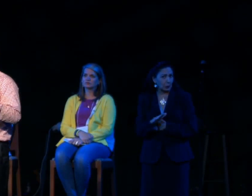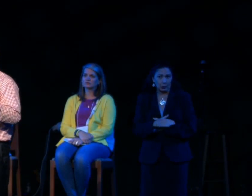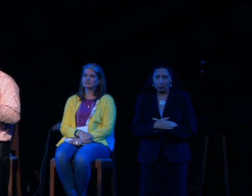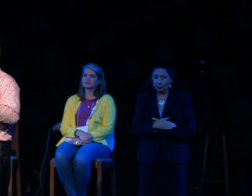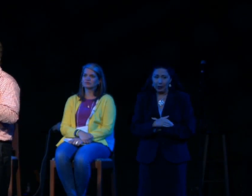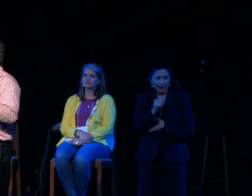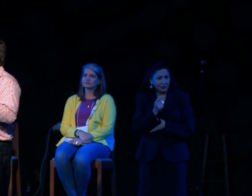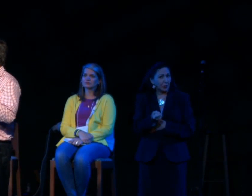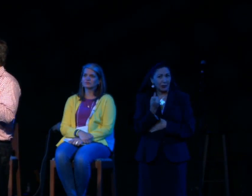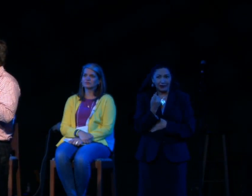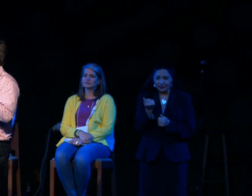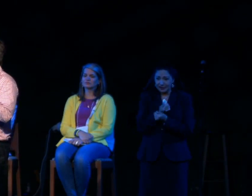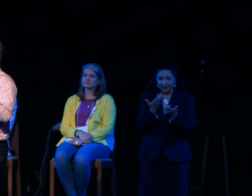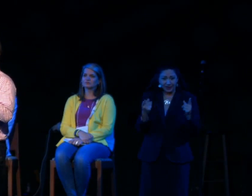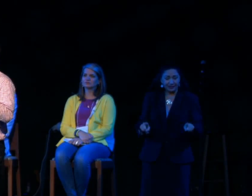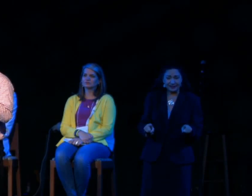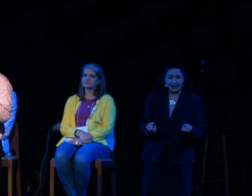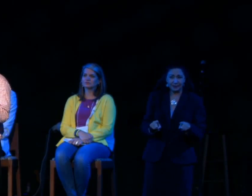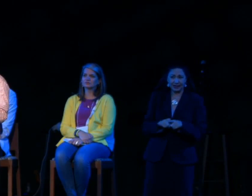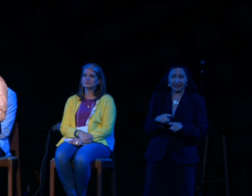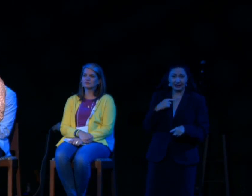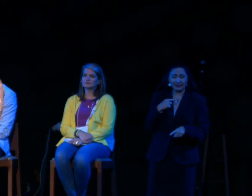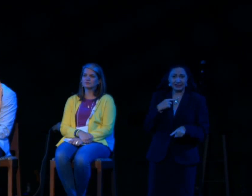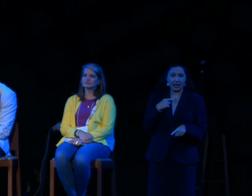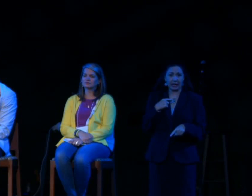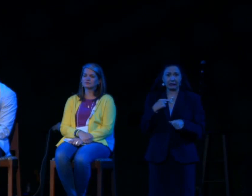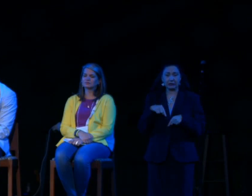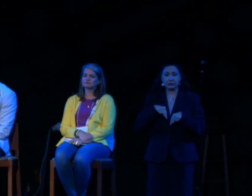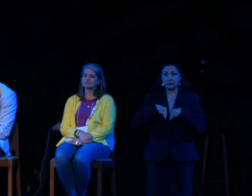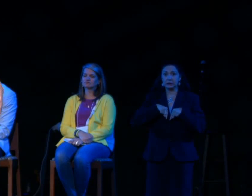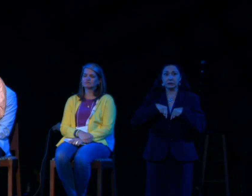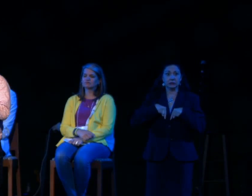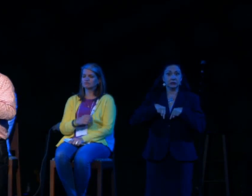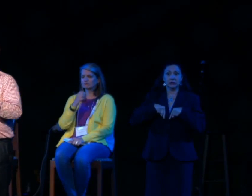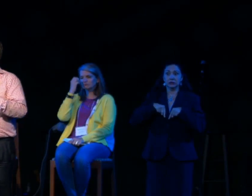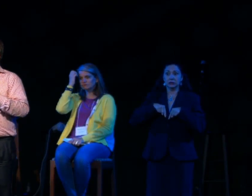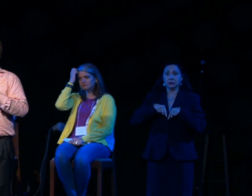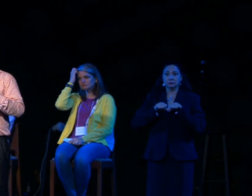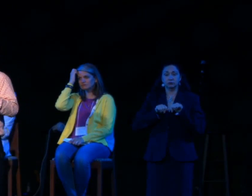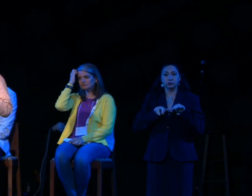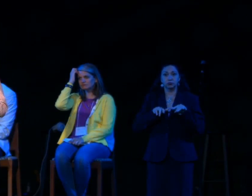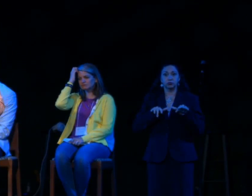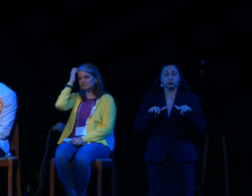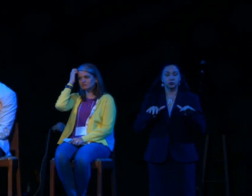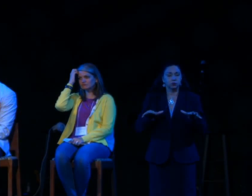in the country. I find it anxiety-ridden and confusing. I mean,